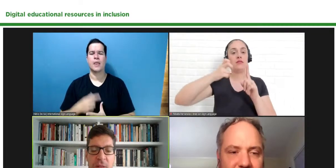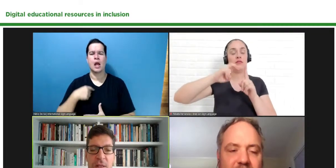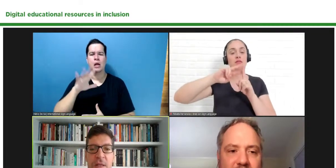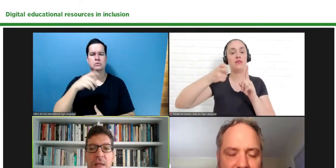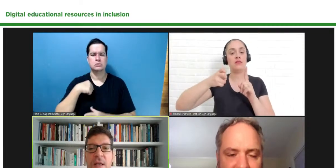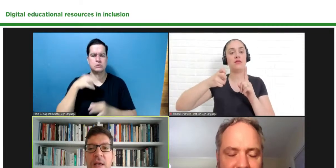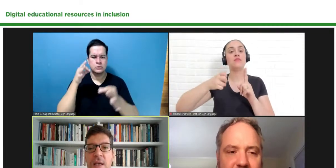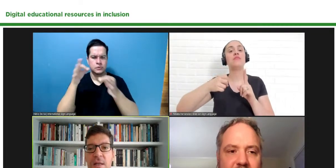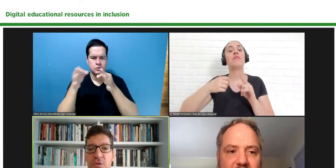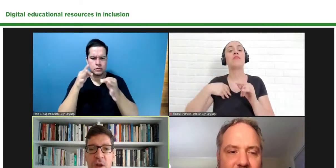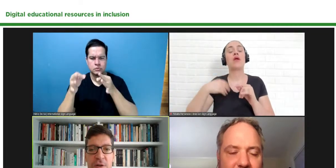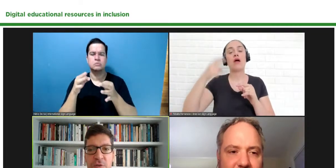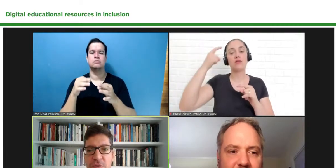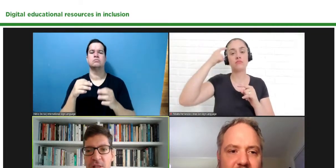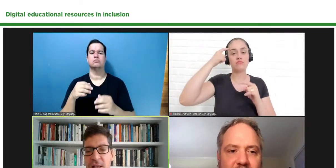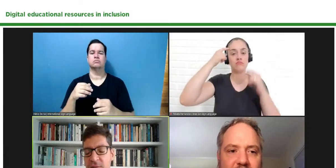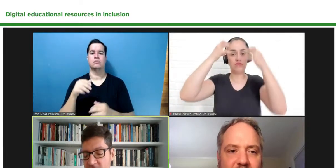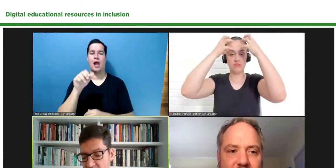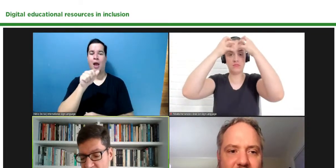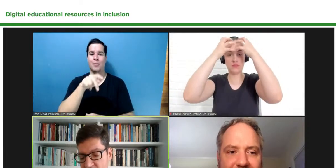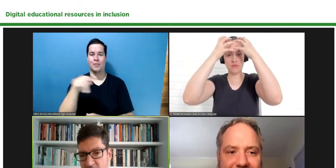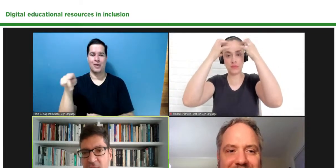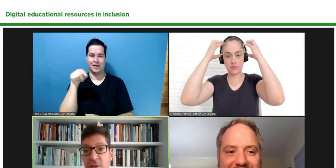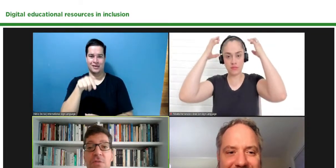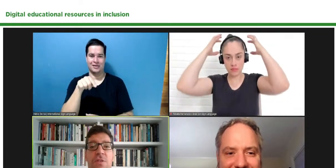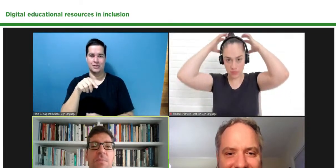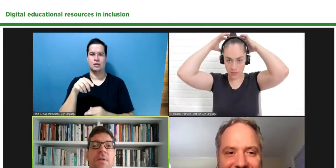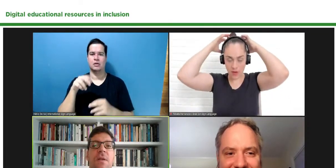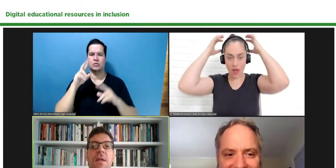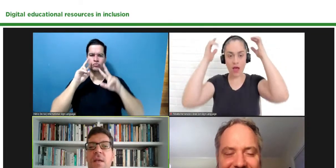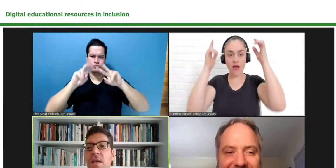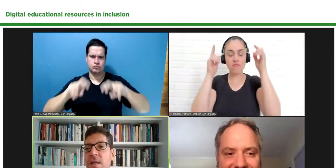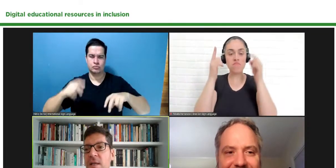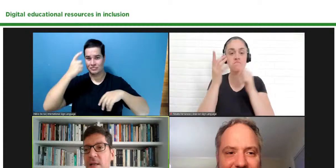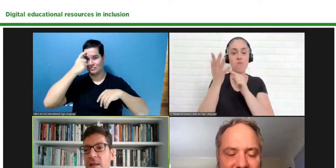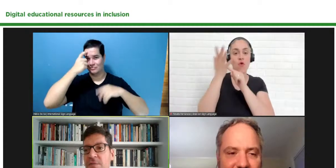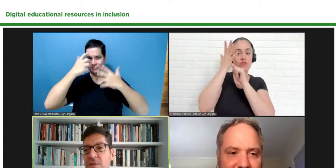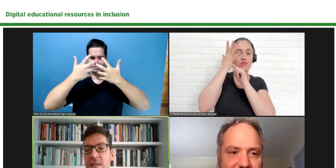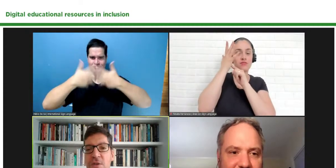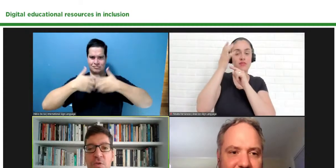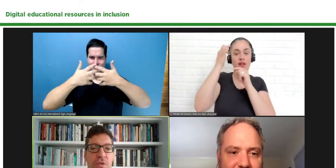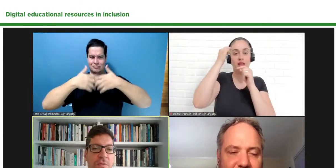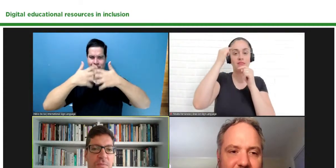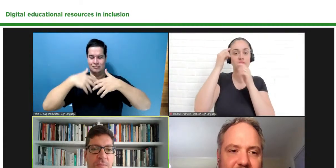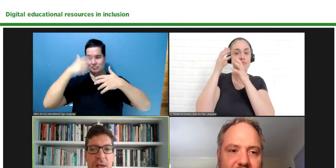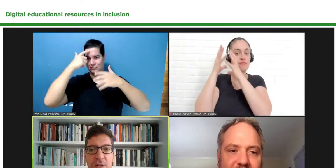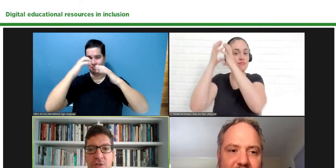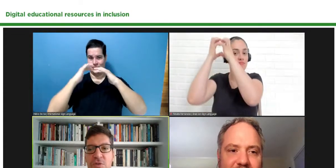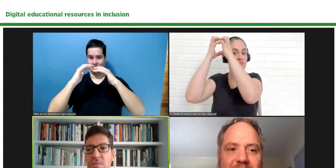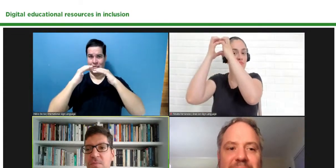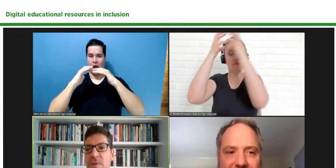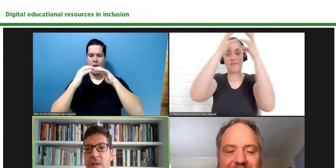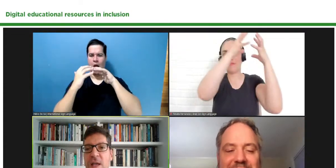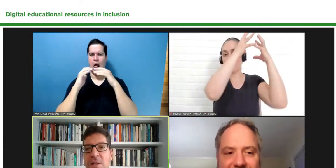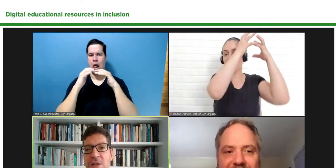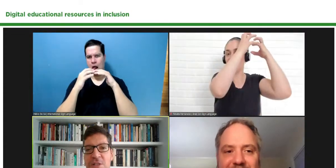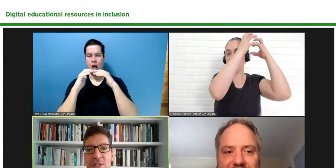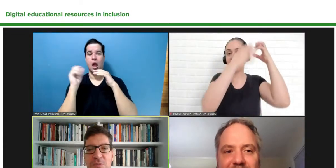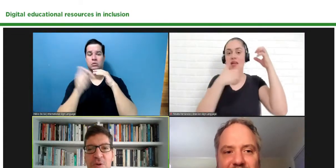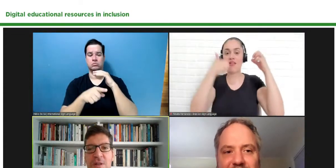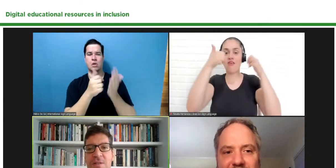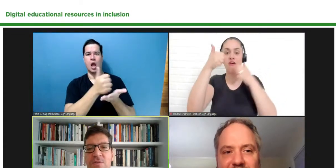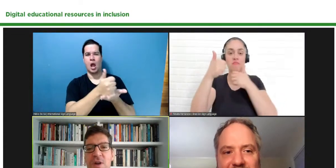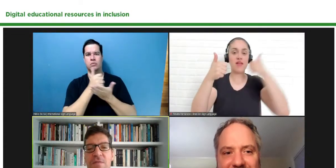brain. And so I used that, like that concept, and after that I could manage to at